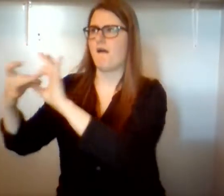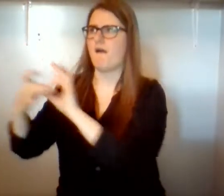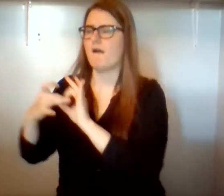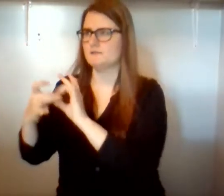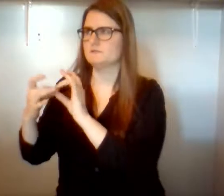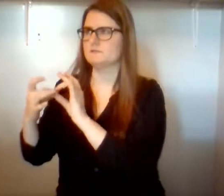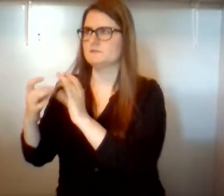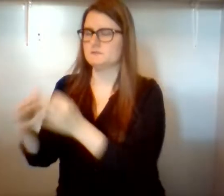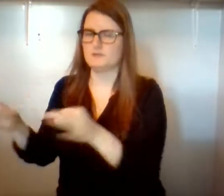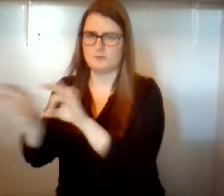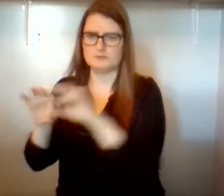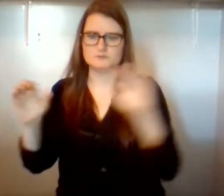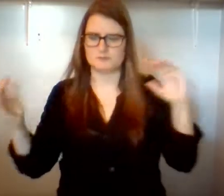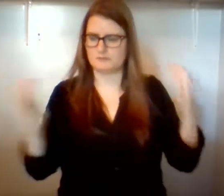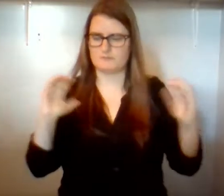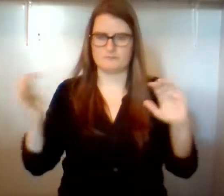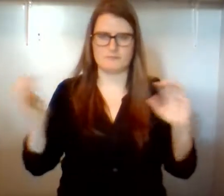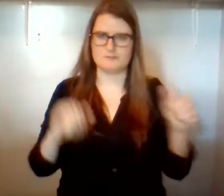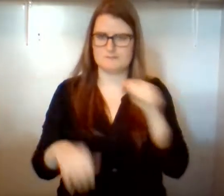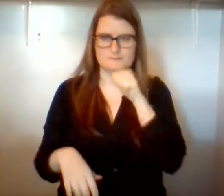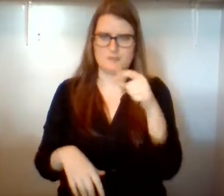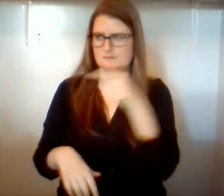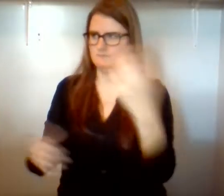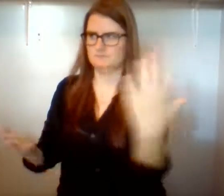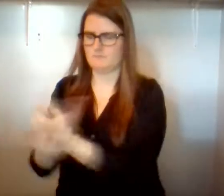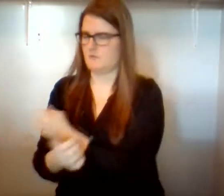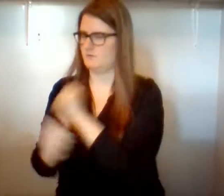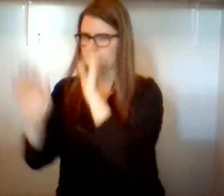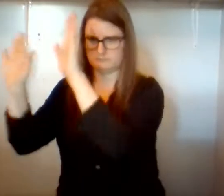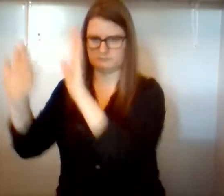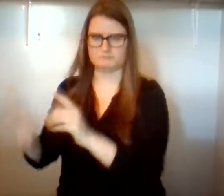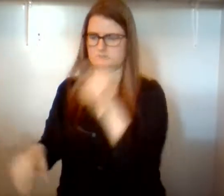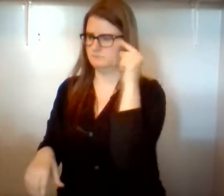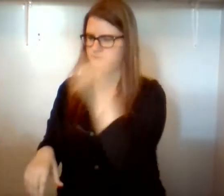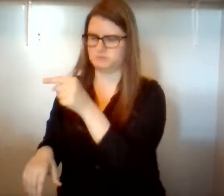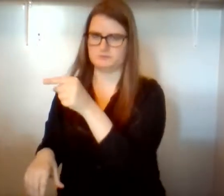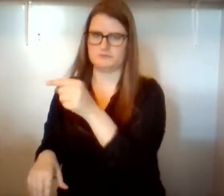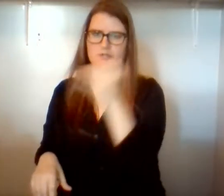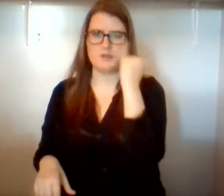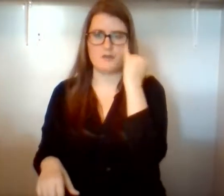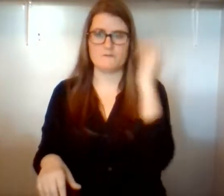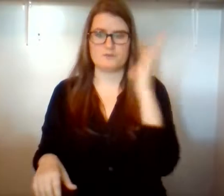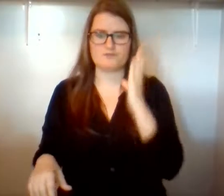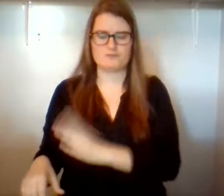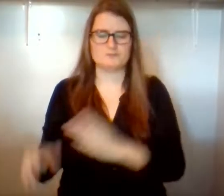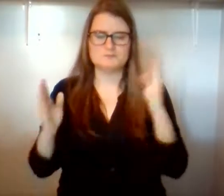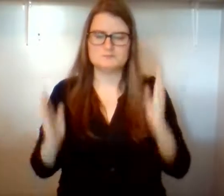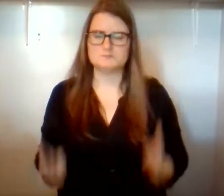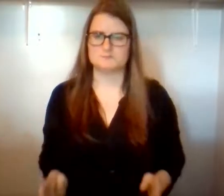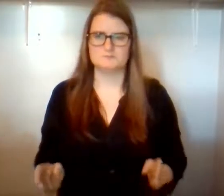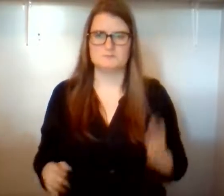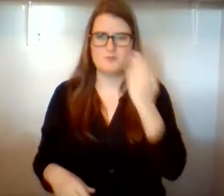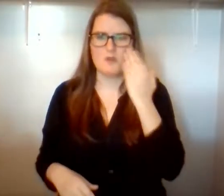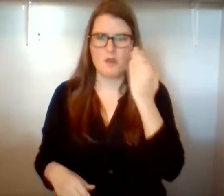relevant in many cultures of the world. And Jesus is the King of kings and Lord of lords in all the peoples of the world.